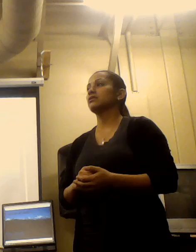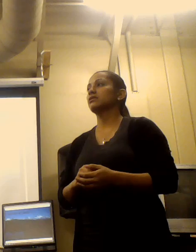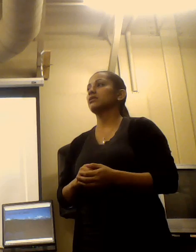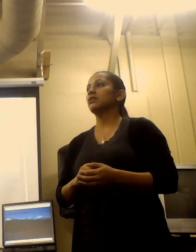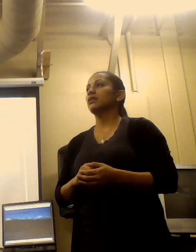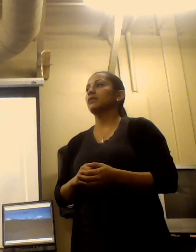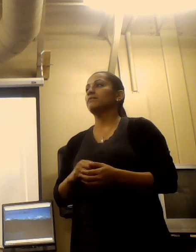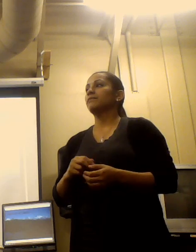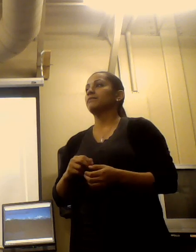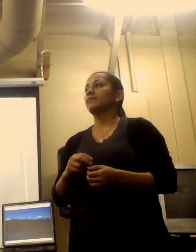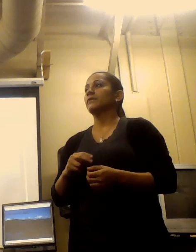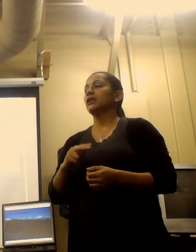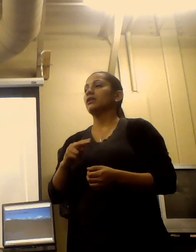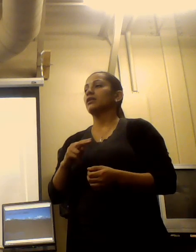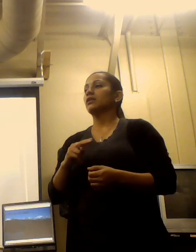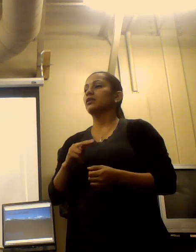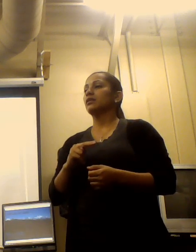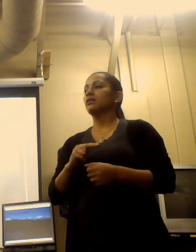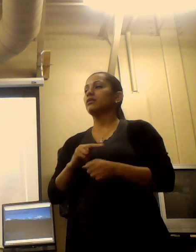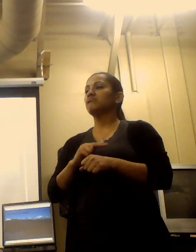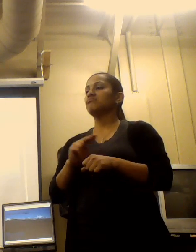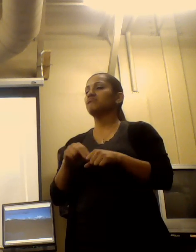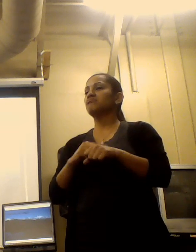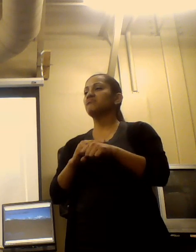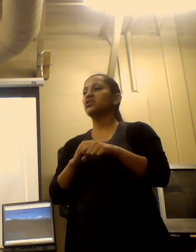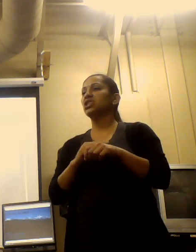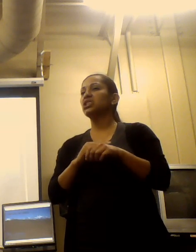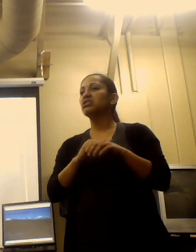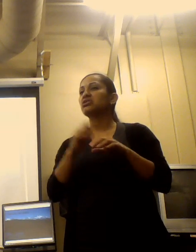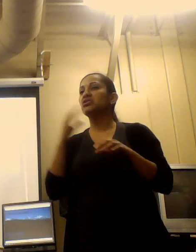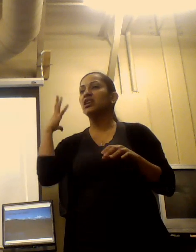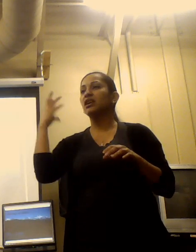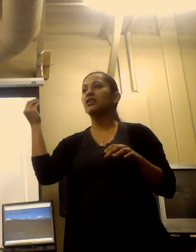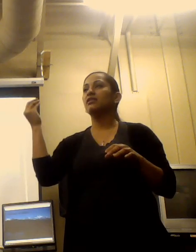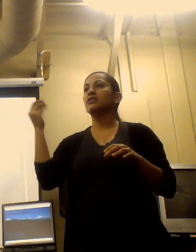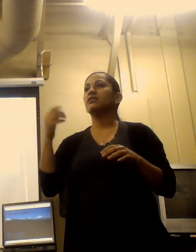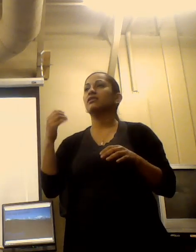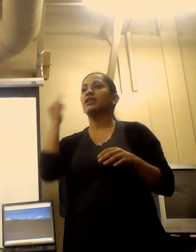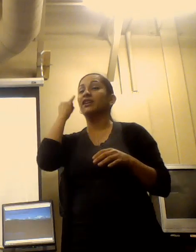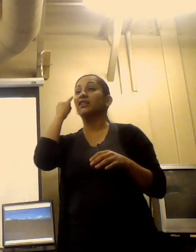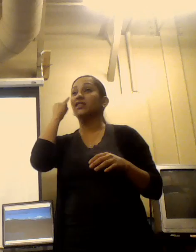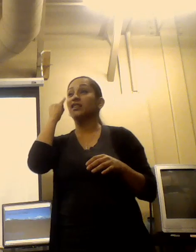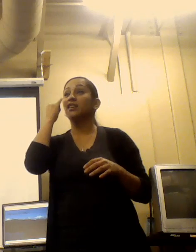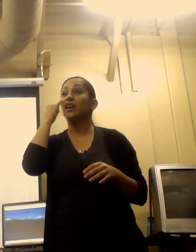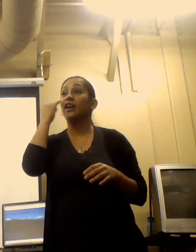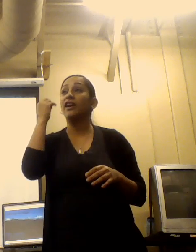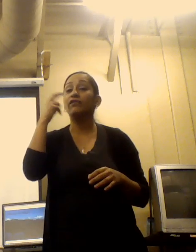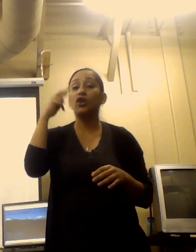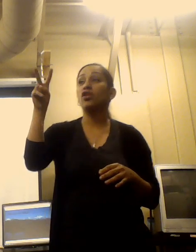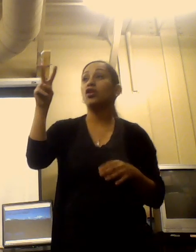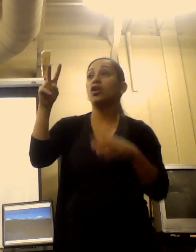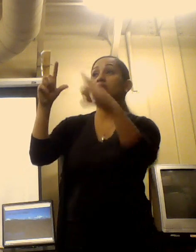nature type photography, or really anything, just be aware, look at every single one of those images on the wall.